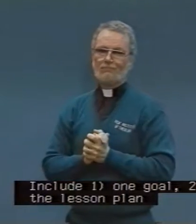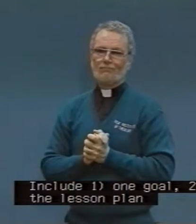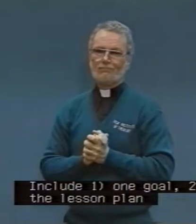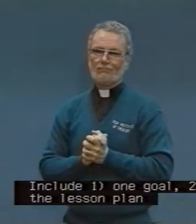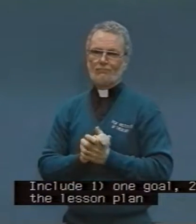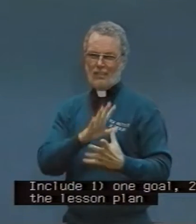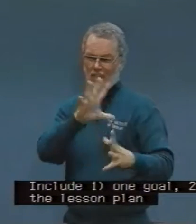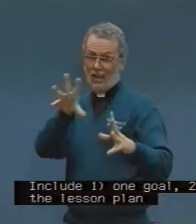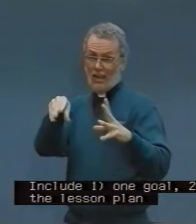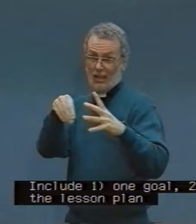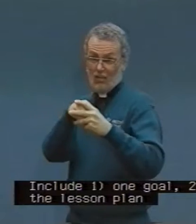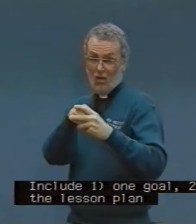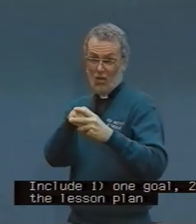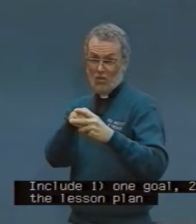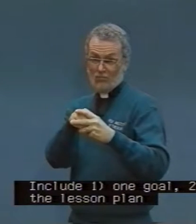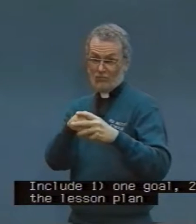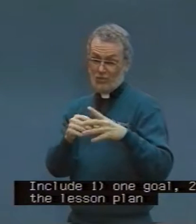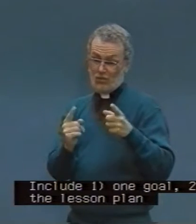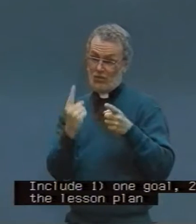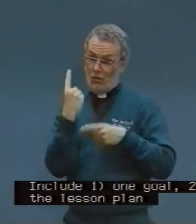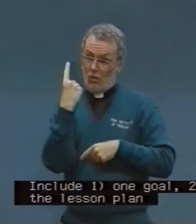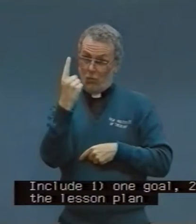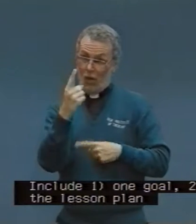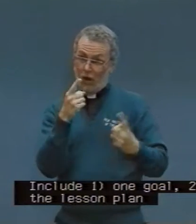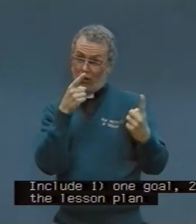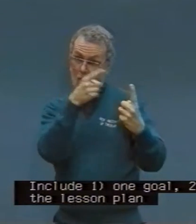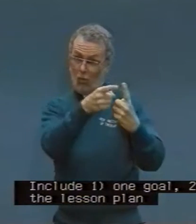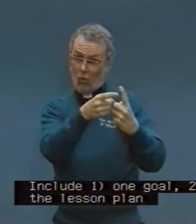Include one, one goal. Second, the lesson plan.